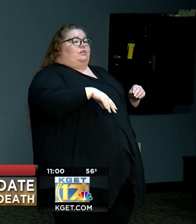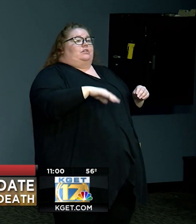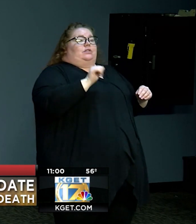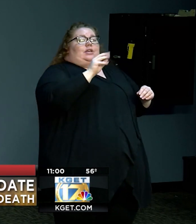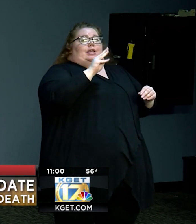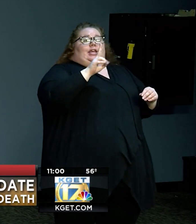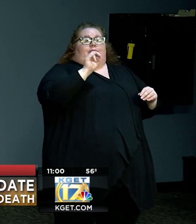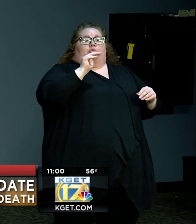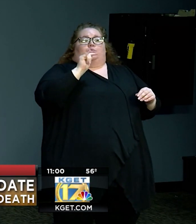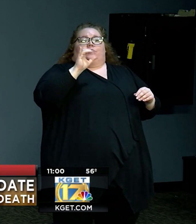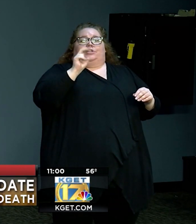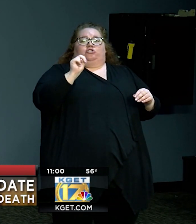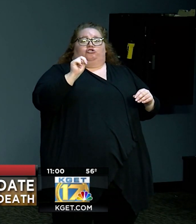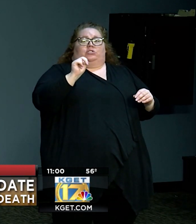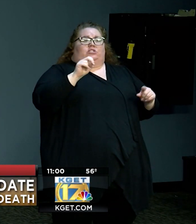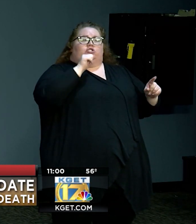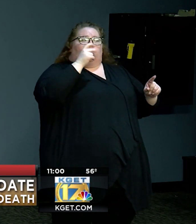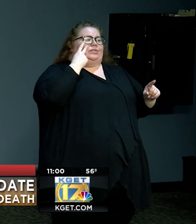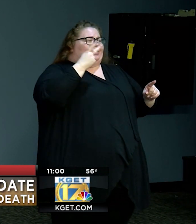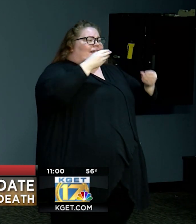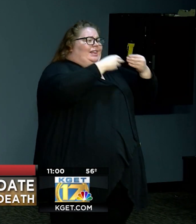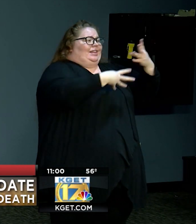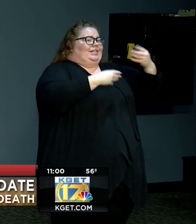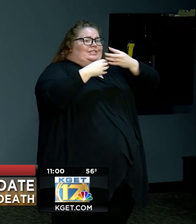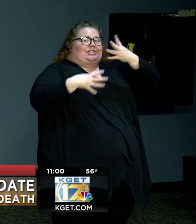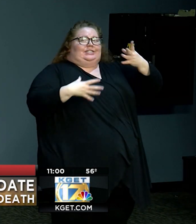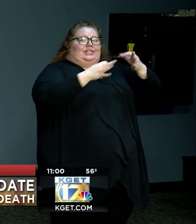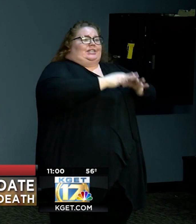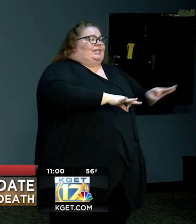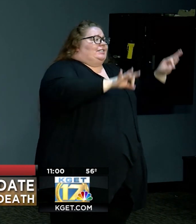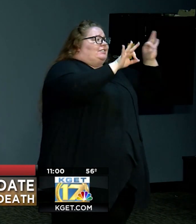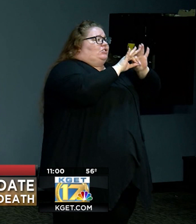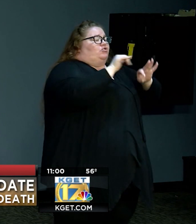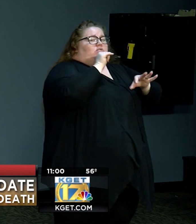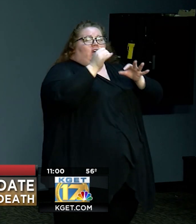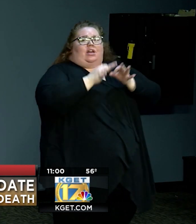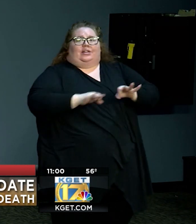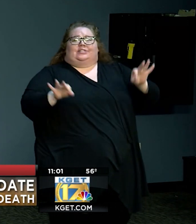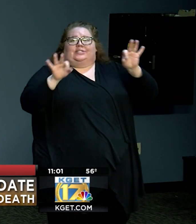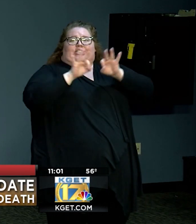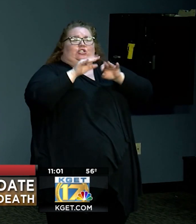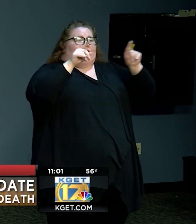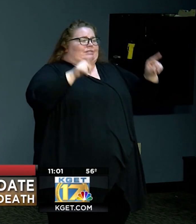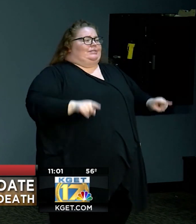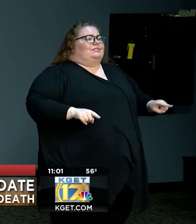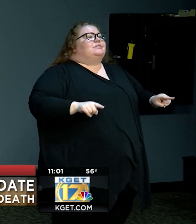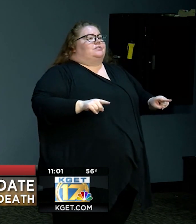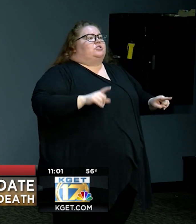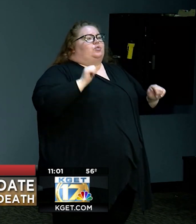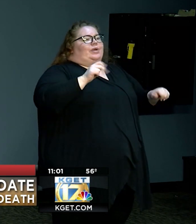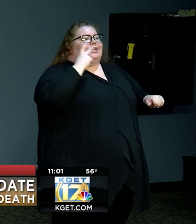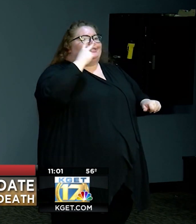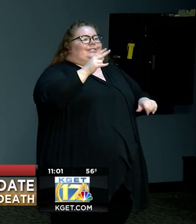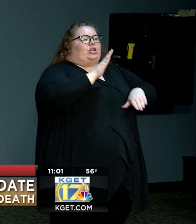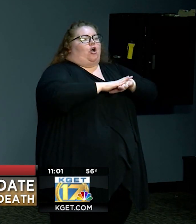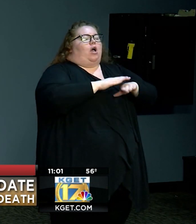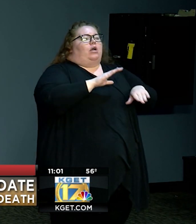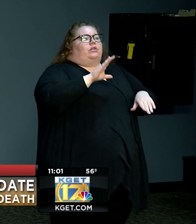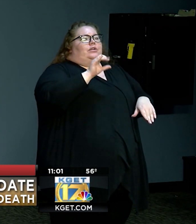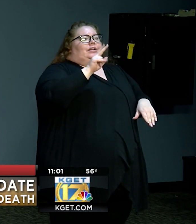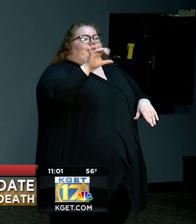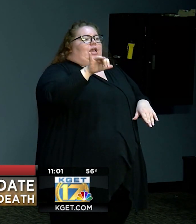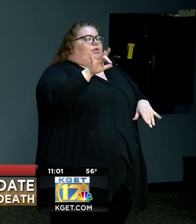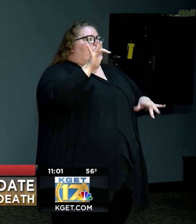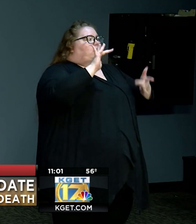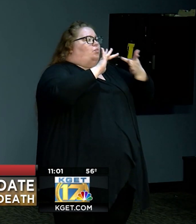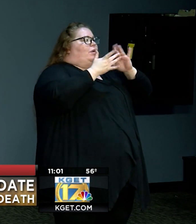non-essential. Can you make any sort of clarification? I have no further information. I cannot. And it's on the county's website, not the city's. Sorry, that's what I meant, yes. And